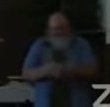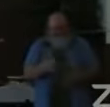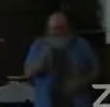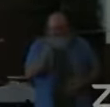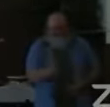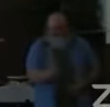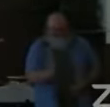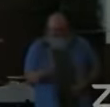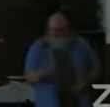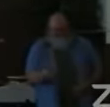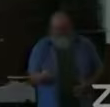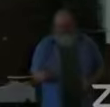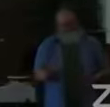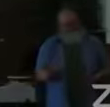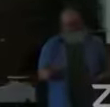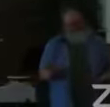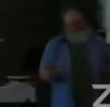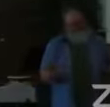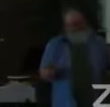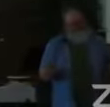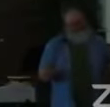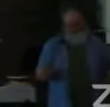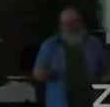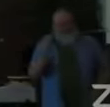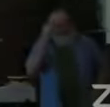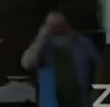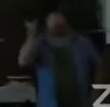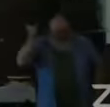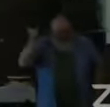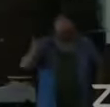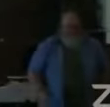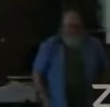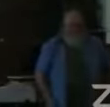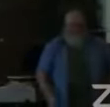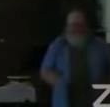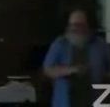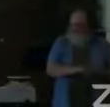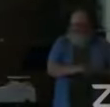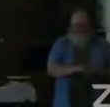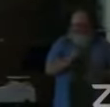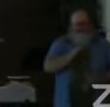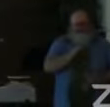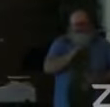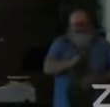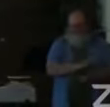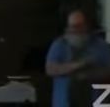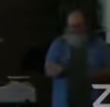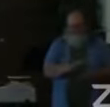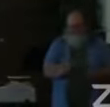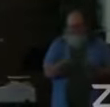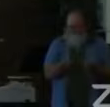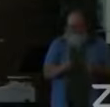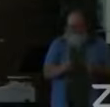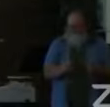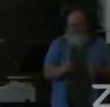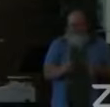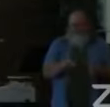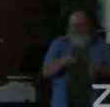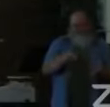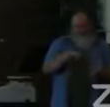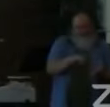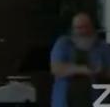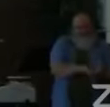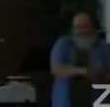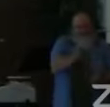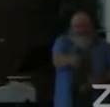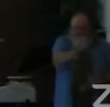That's the antithesis of peace, right? That is not what's happening. But that's God's goal